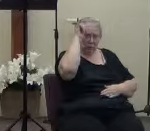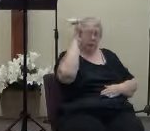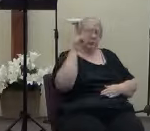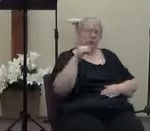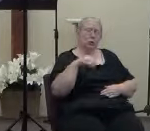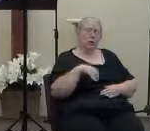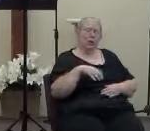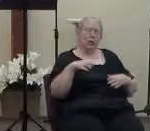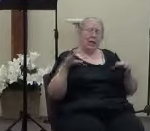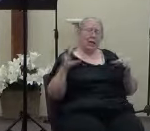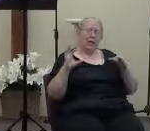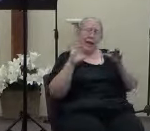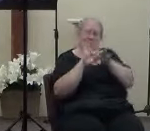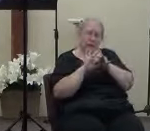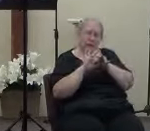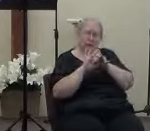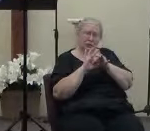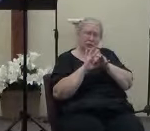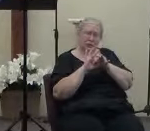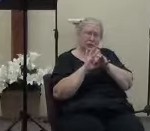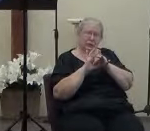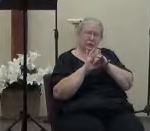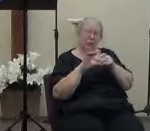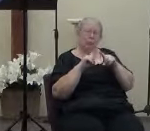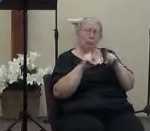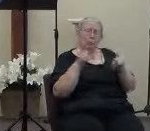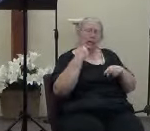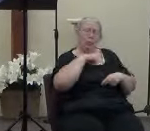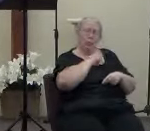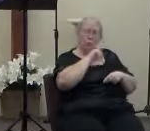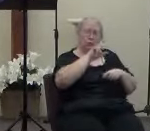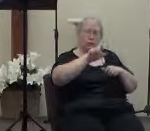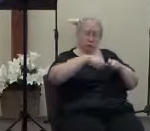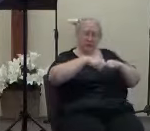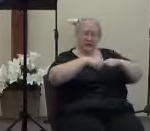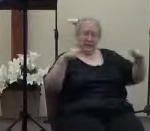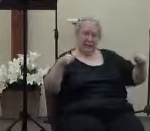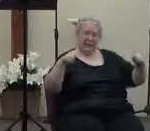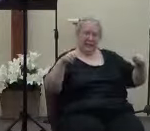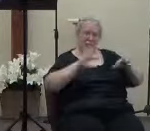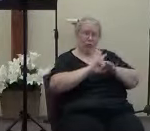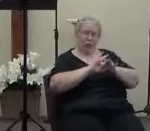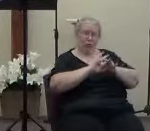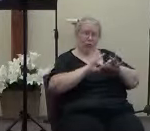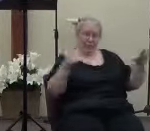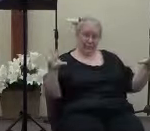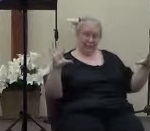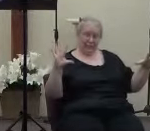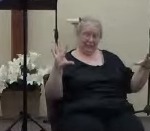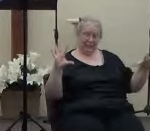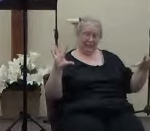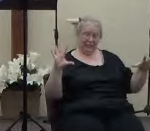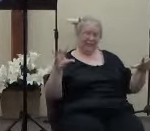it fall. Set free. Whom the Son sets free is free indeed. We can untie that yoke and set